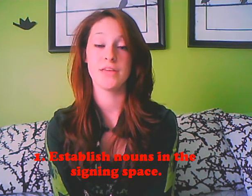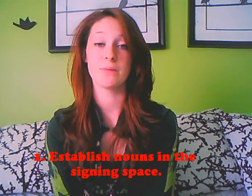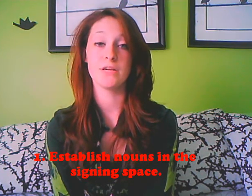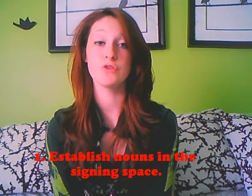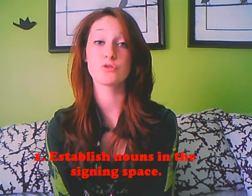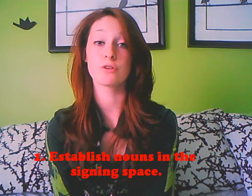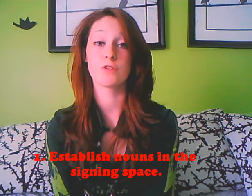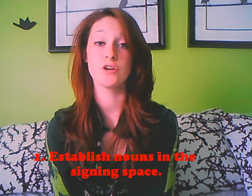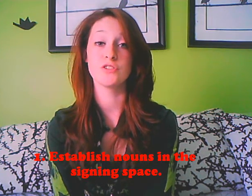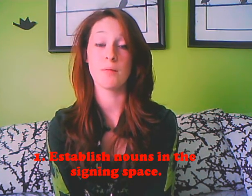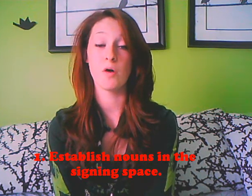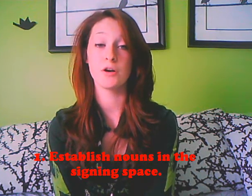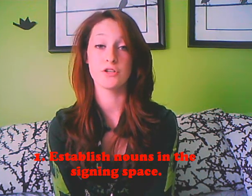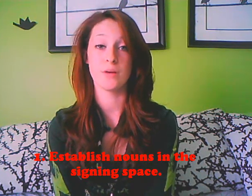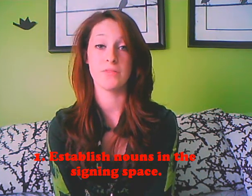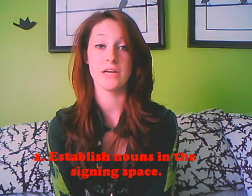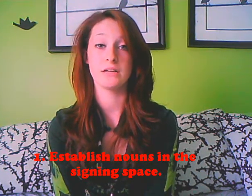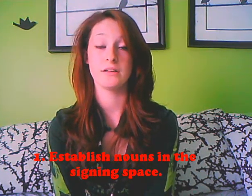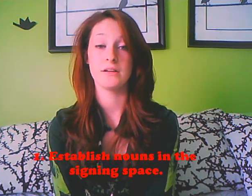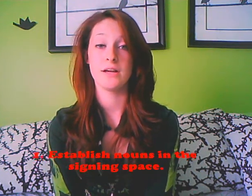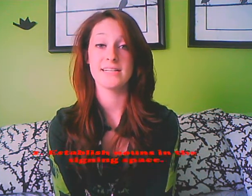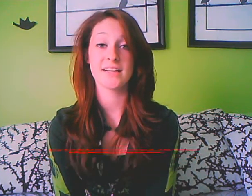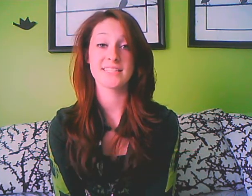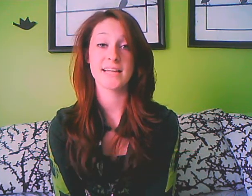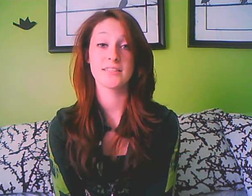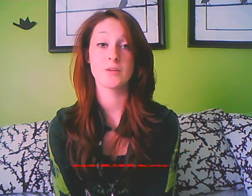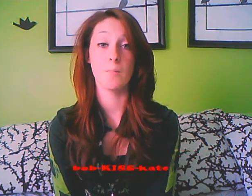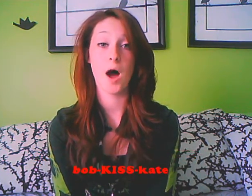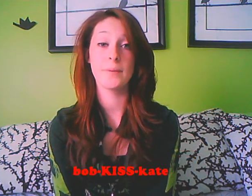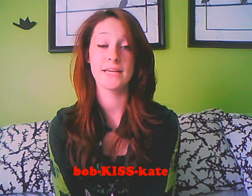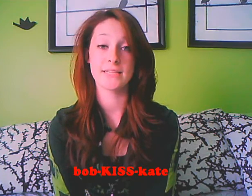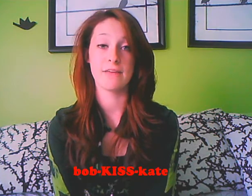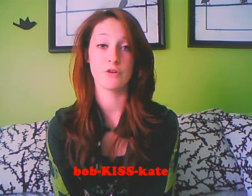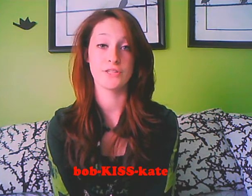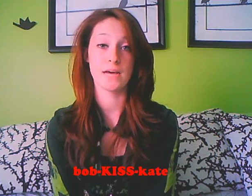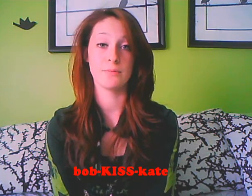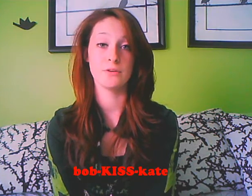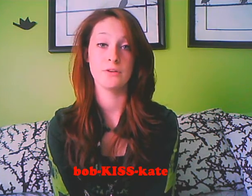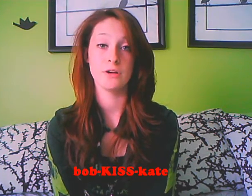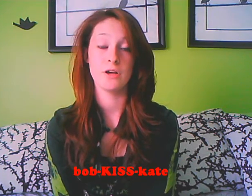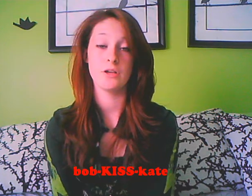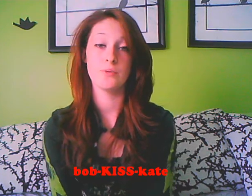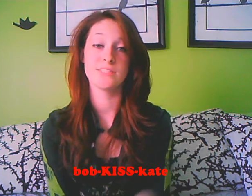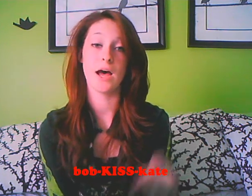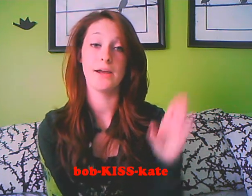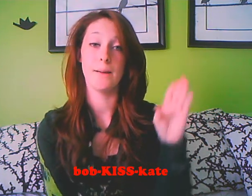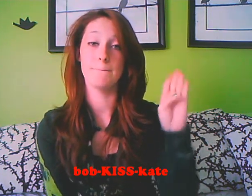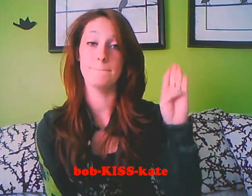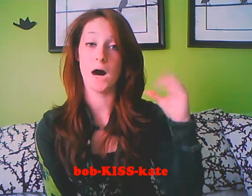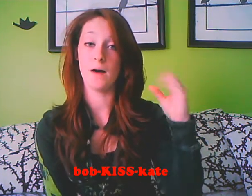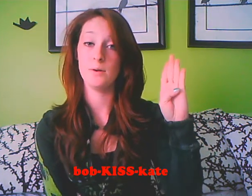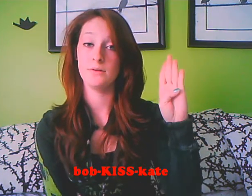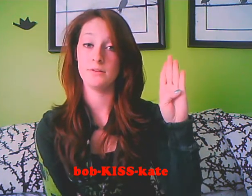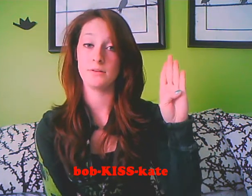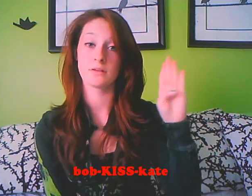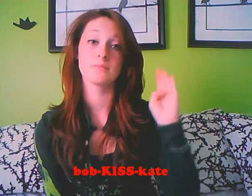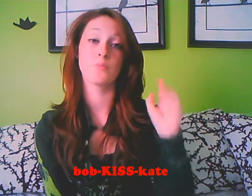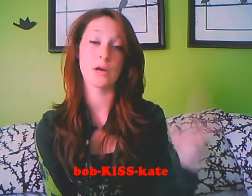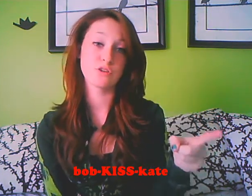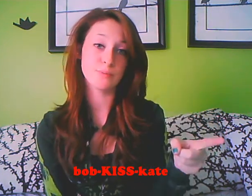can be used to refer to someone or something. Take the sentence, Bob kissed Kate, for example. You would sign Bob, point to a place